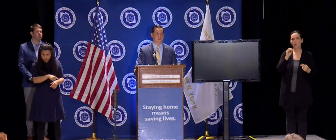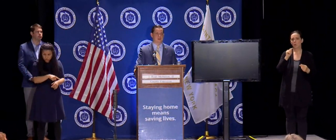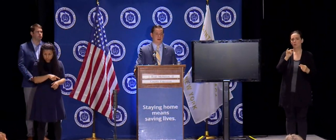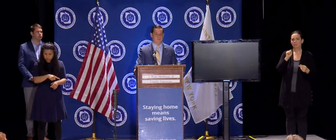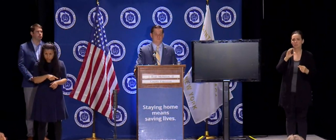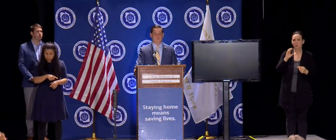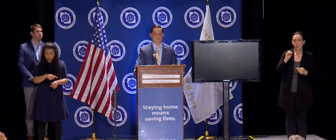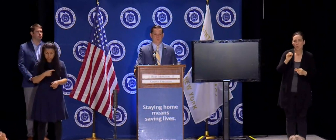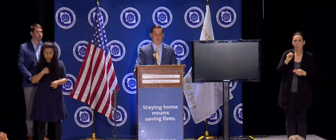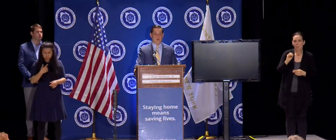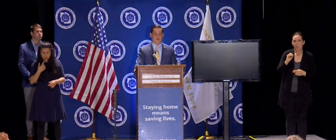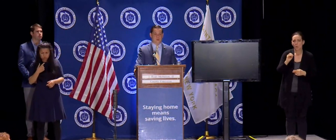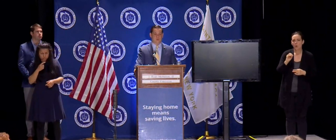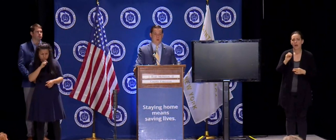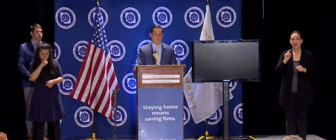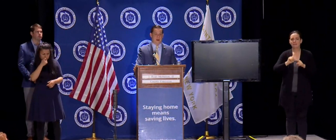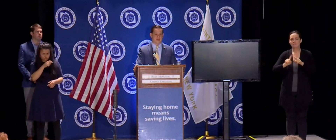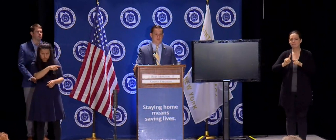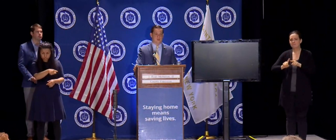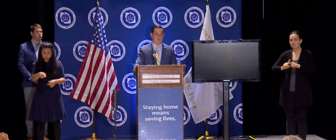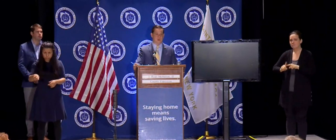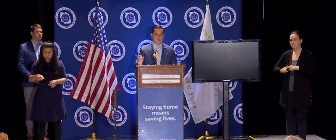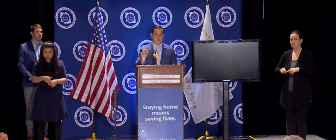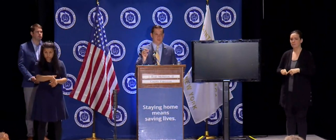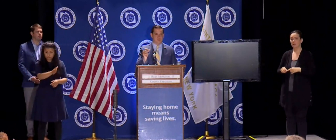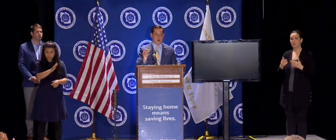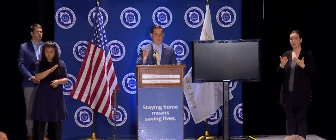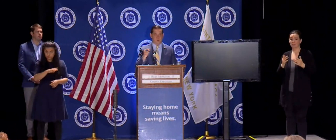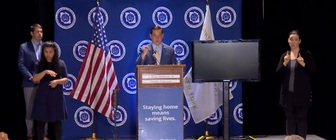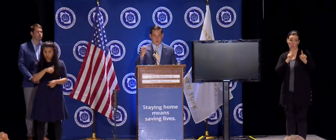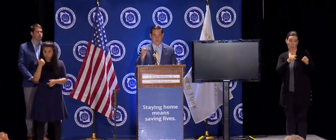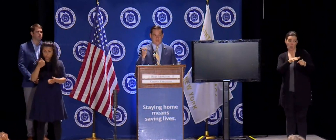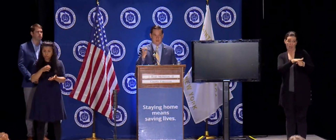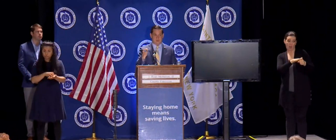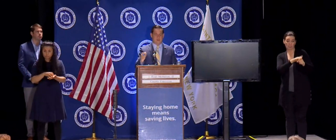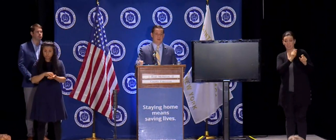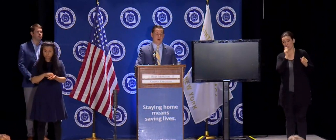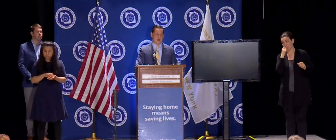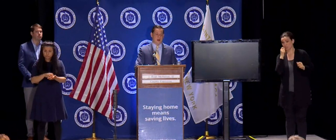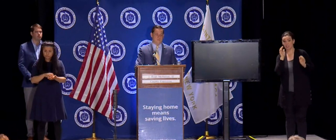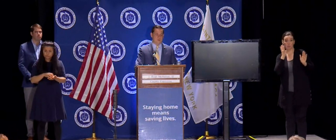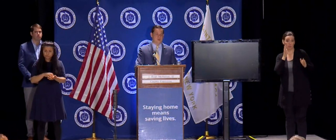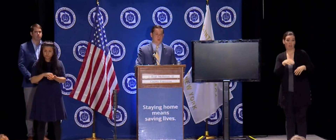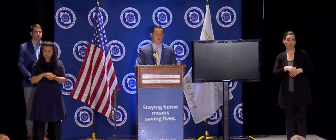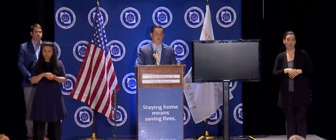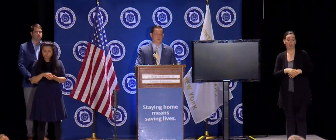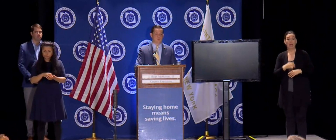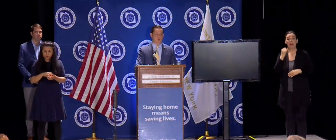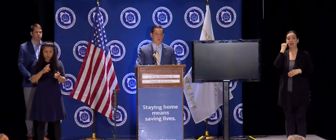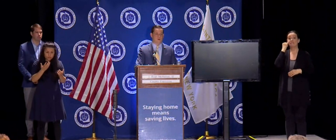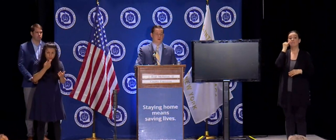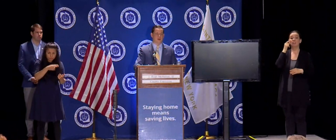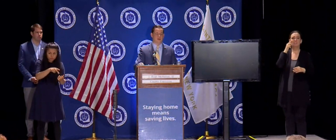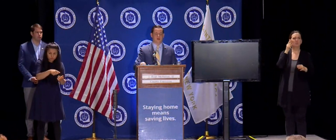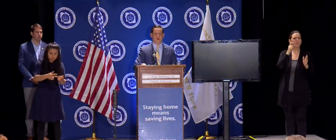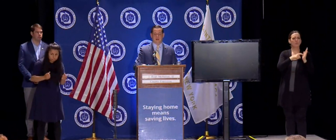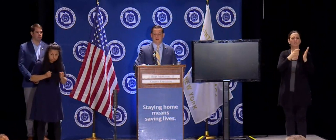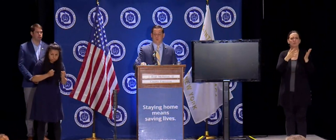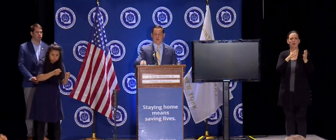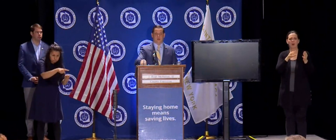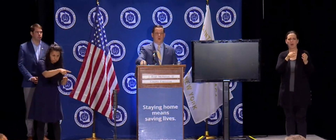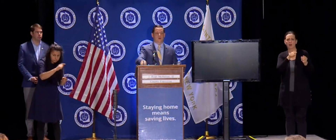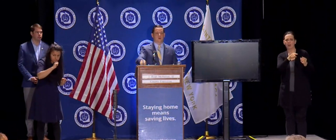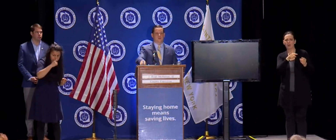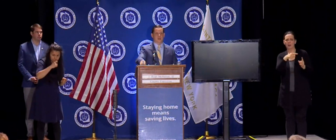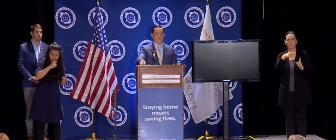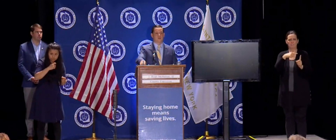going to test. I know there's other pockets of the community. As we see trends, we're going to go test. And so we'll use the mobile site as